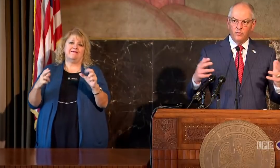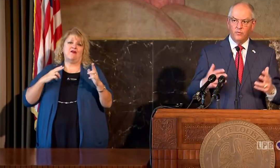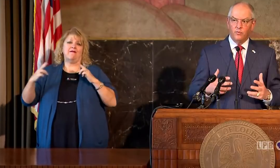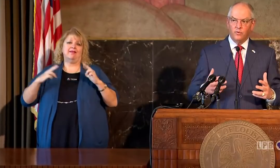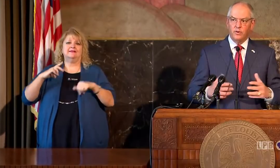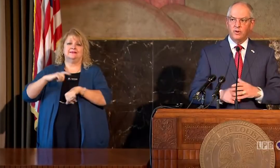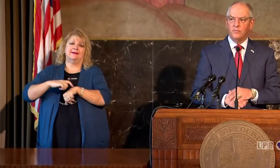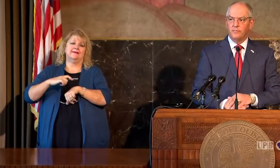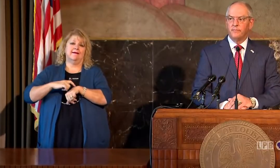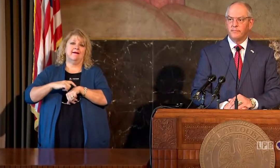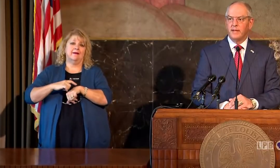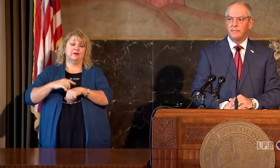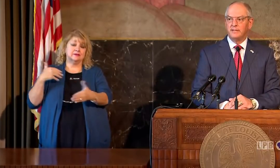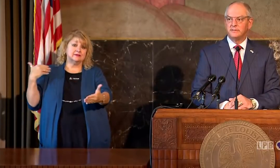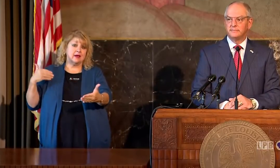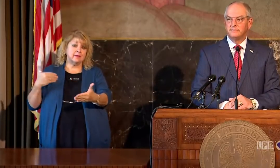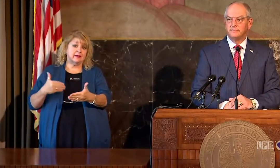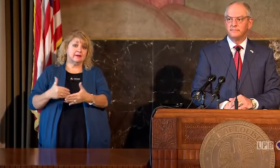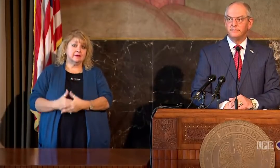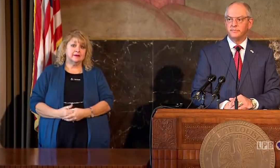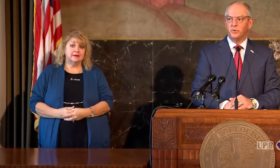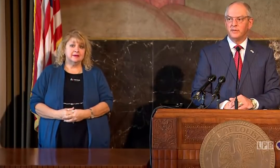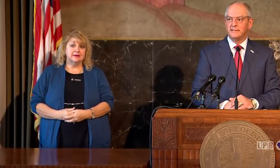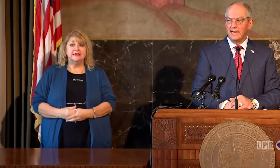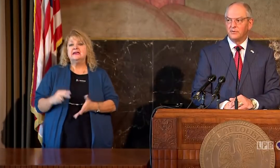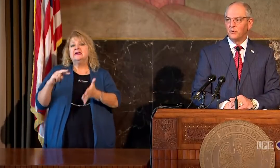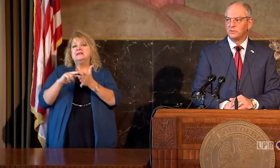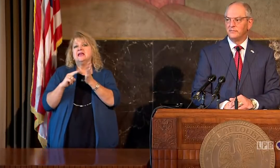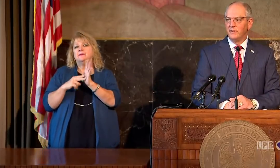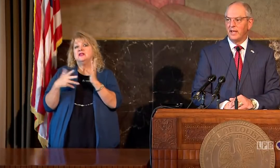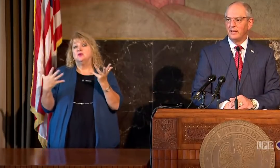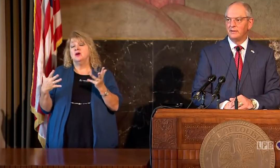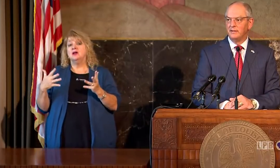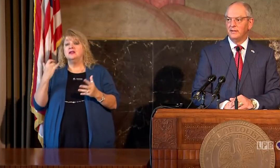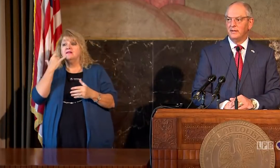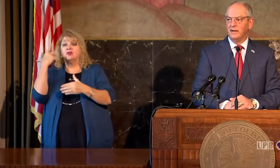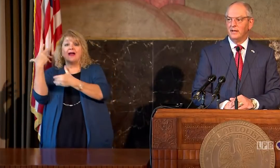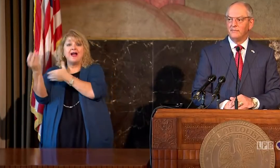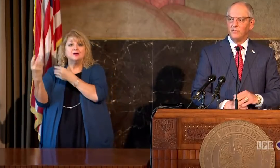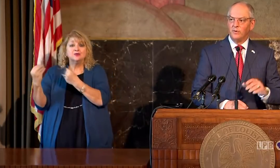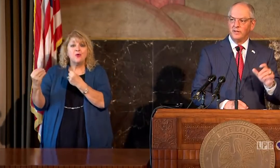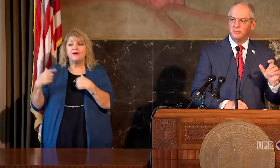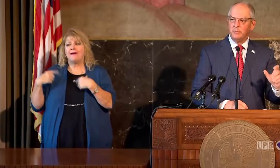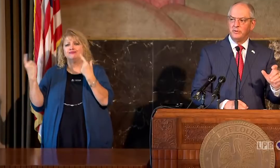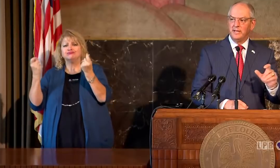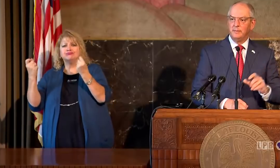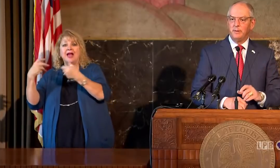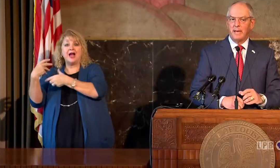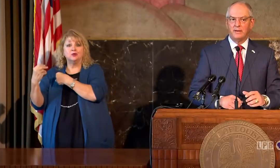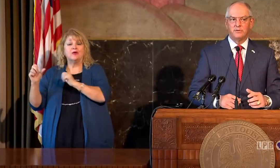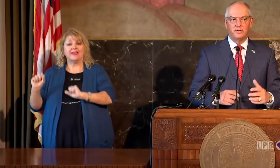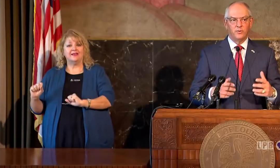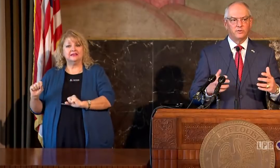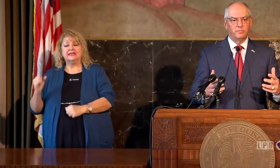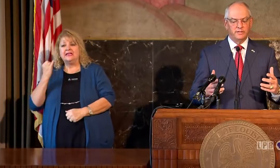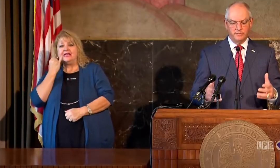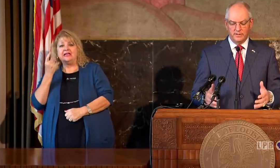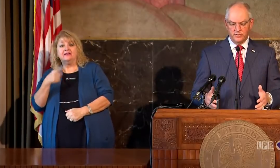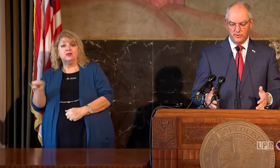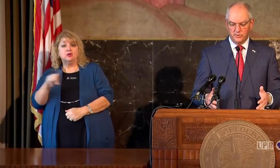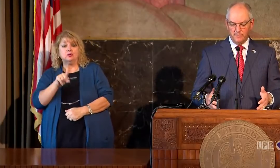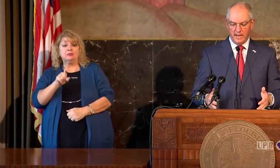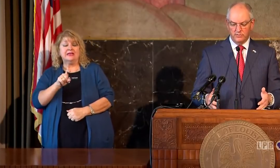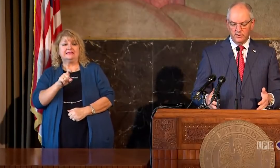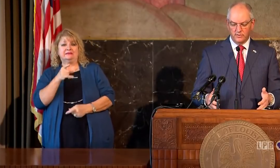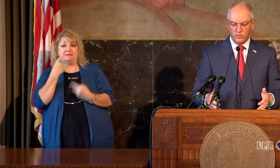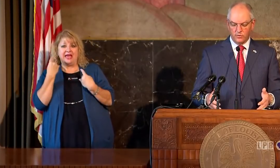And you know, that means doing things outdoors if you can. If you're one of these people need to be masked indoors, please make